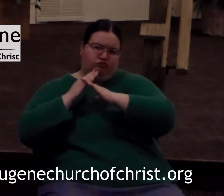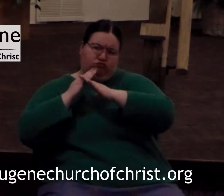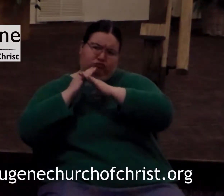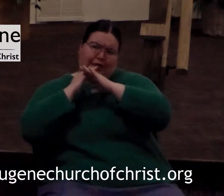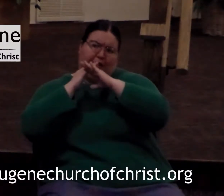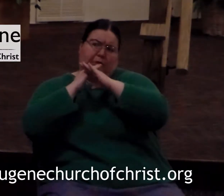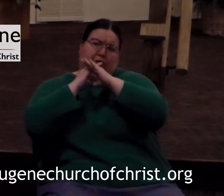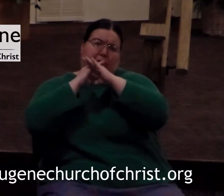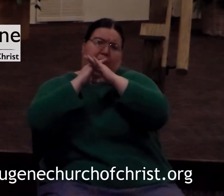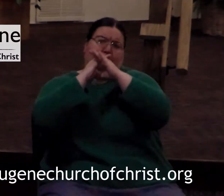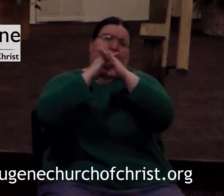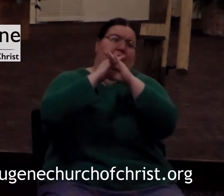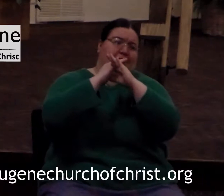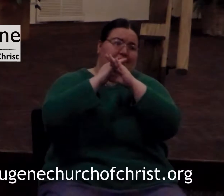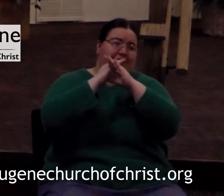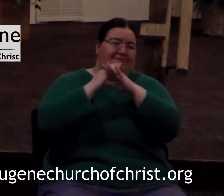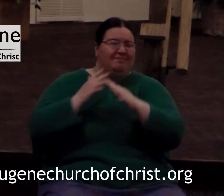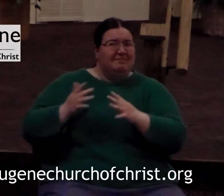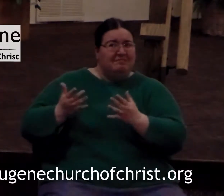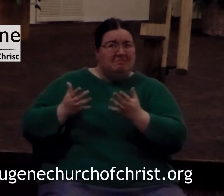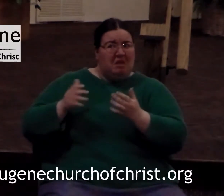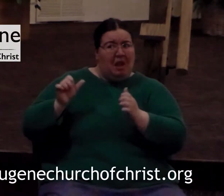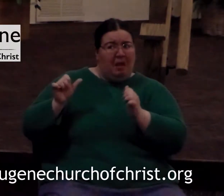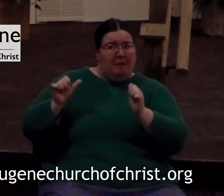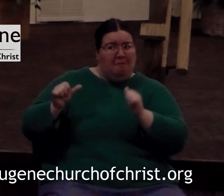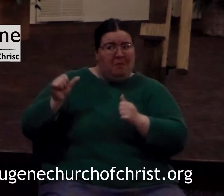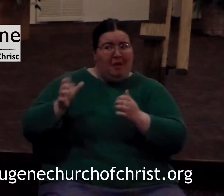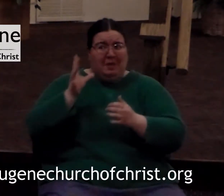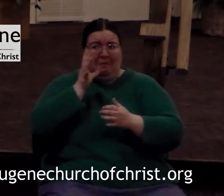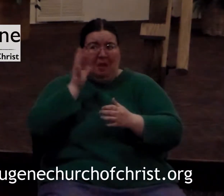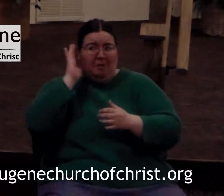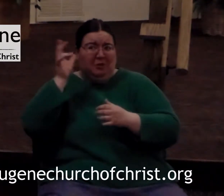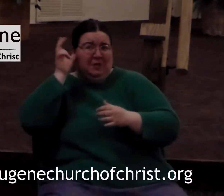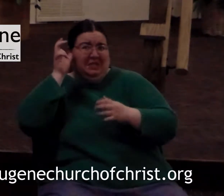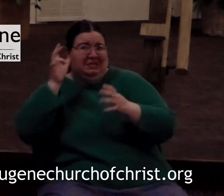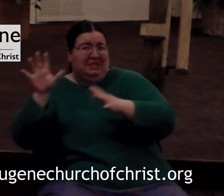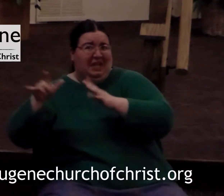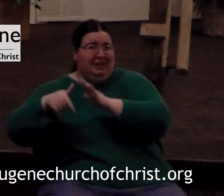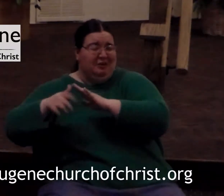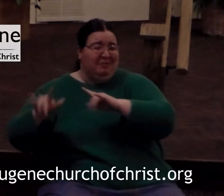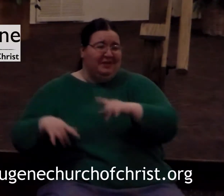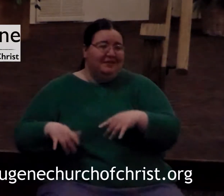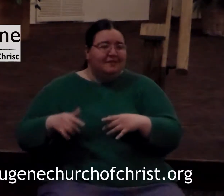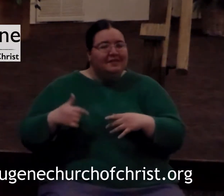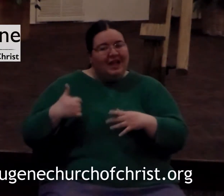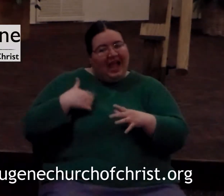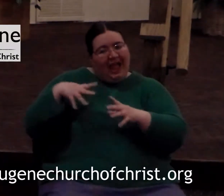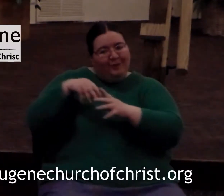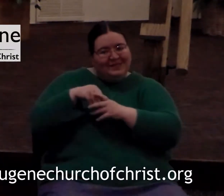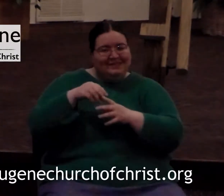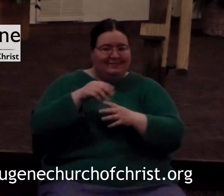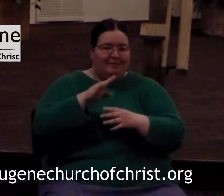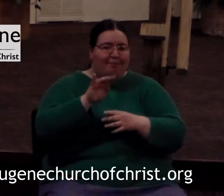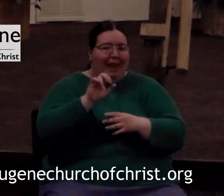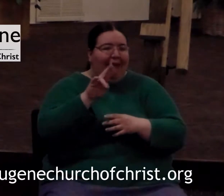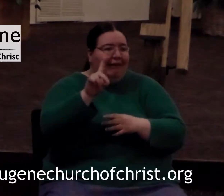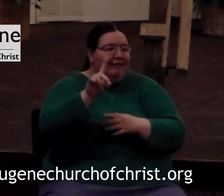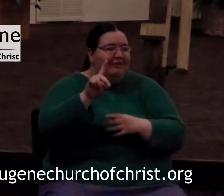and she can hear that. She didn't want me to play football. I got in the band, I played the band, but I grew to really like football. And as